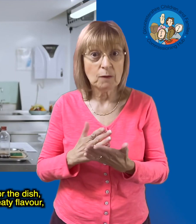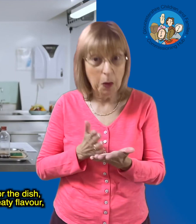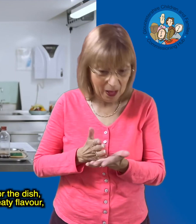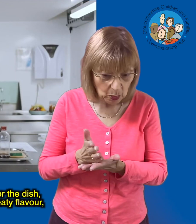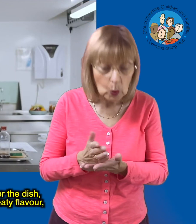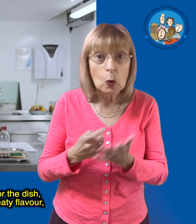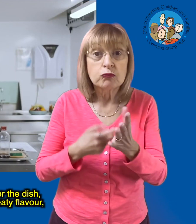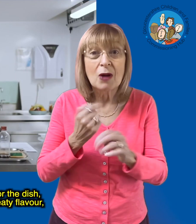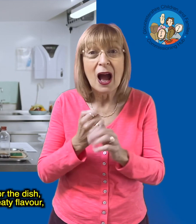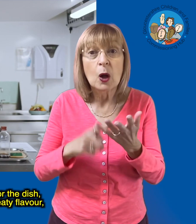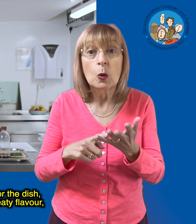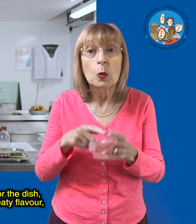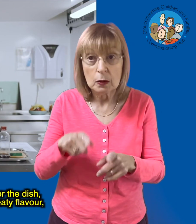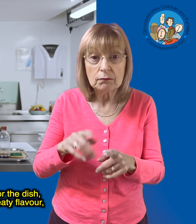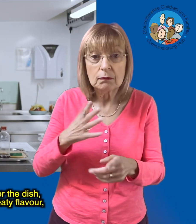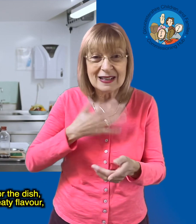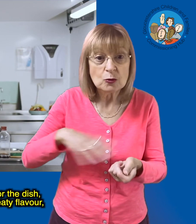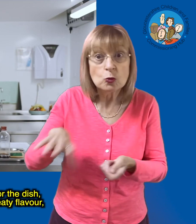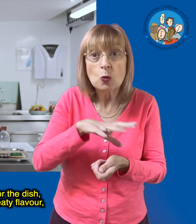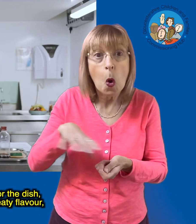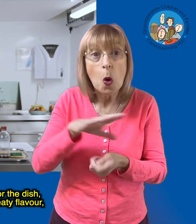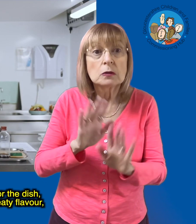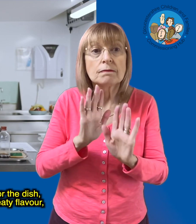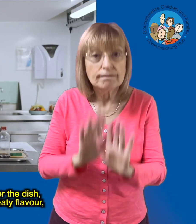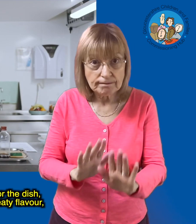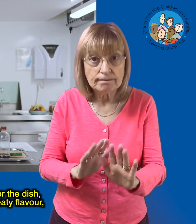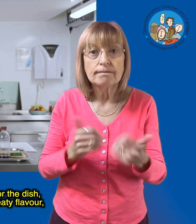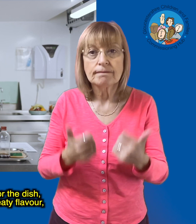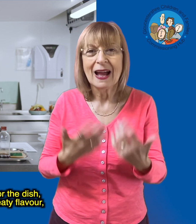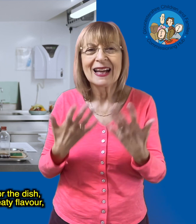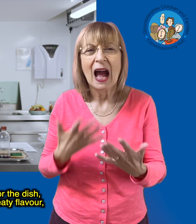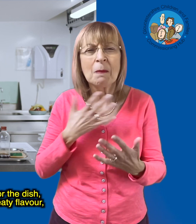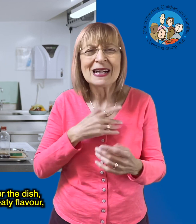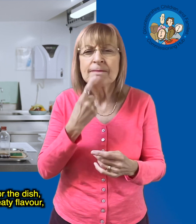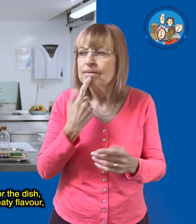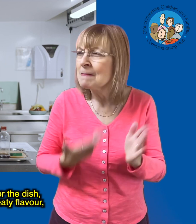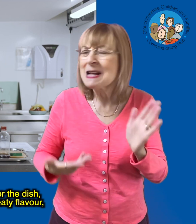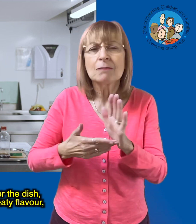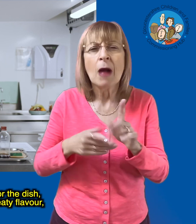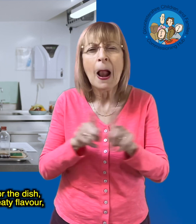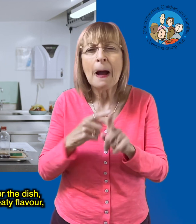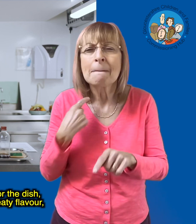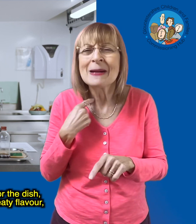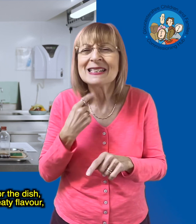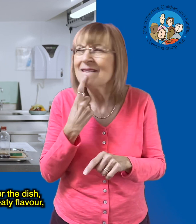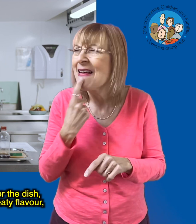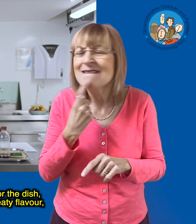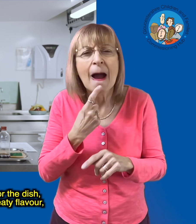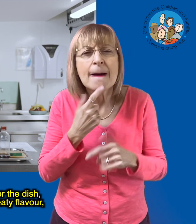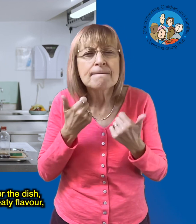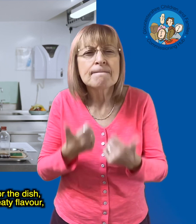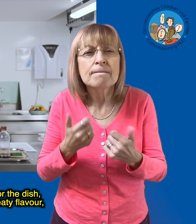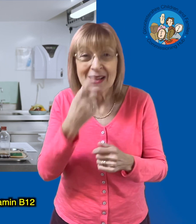we're halfway through cooking our ragu base for the dish now. At this point, if you wanted a more